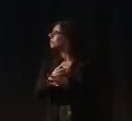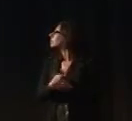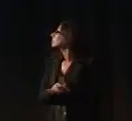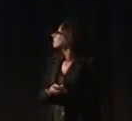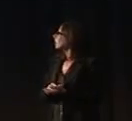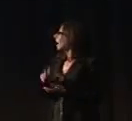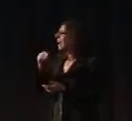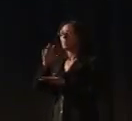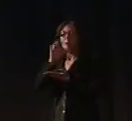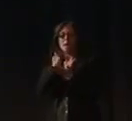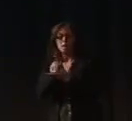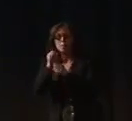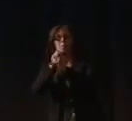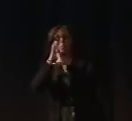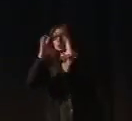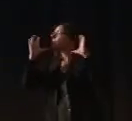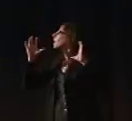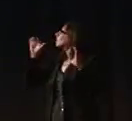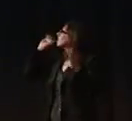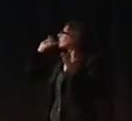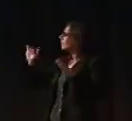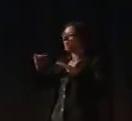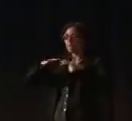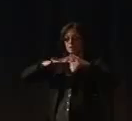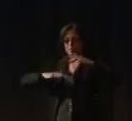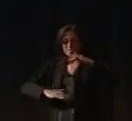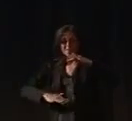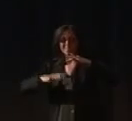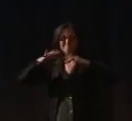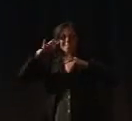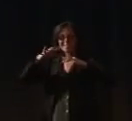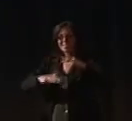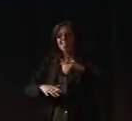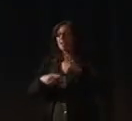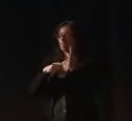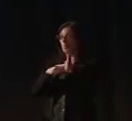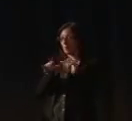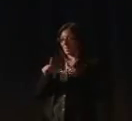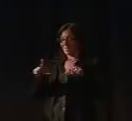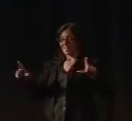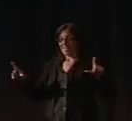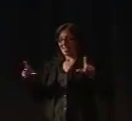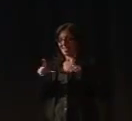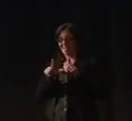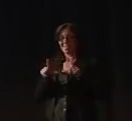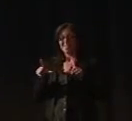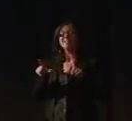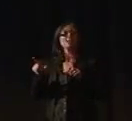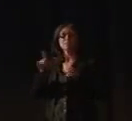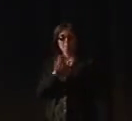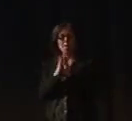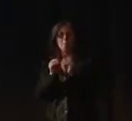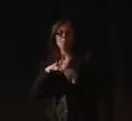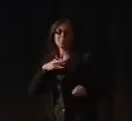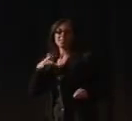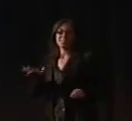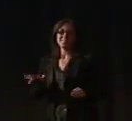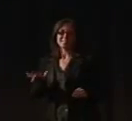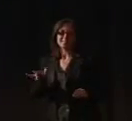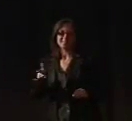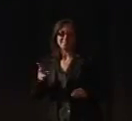So when you begin to change the representation skill, you immediately render yourself sensitive